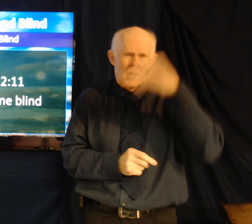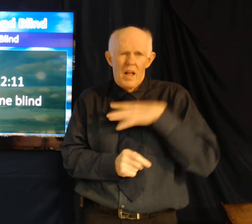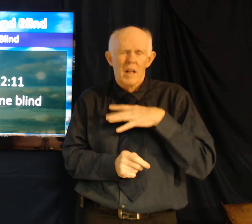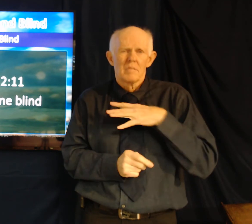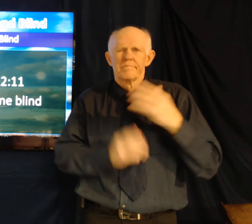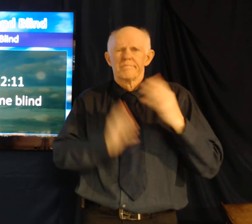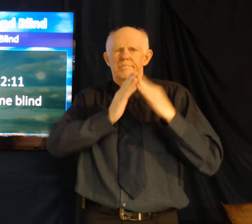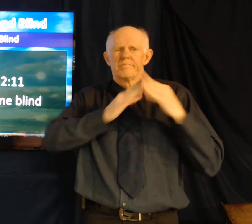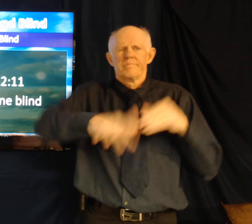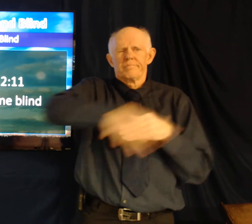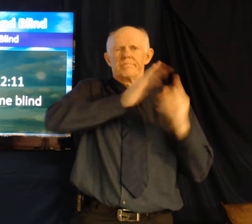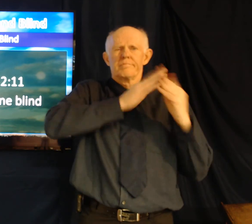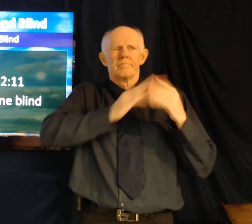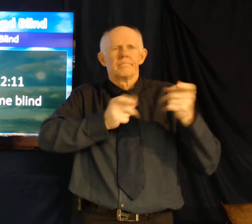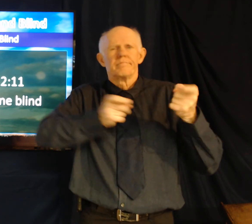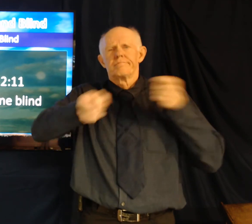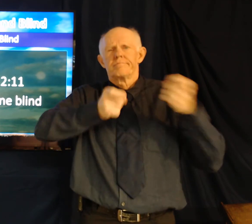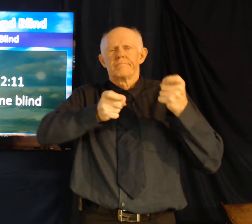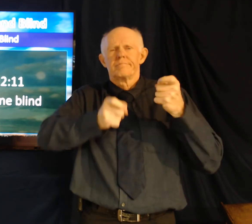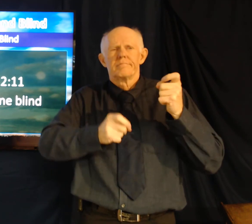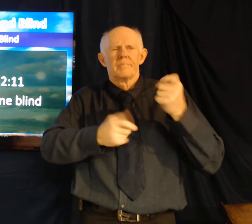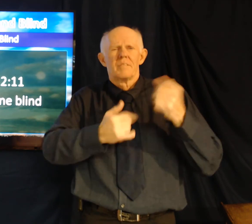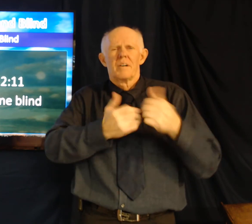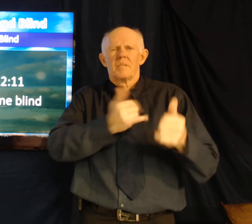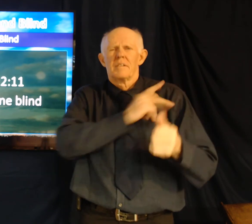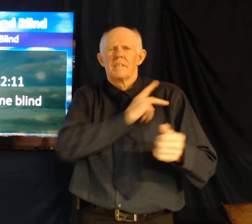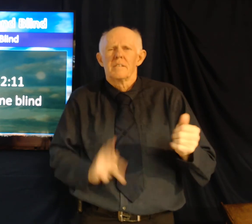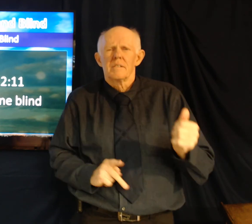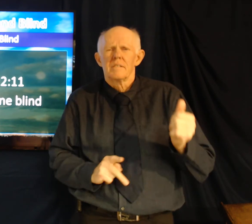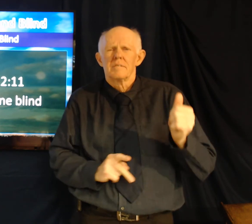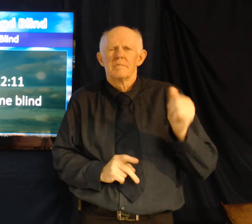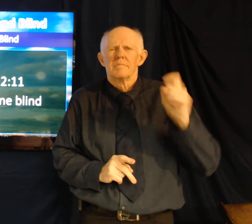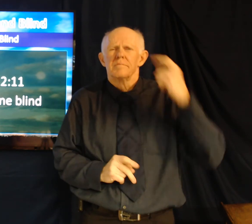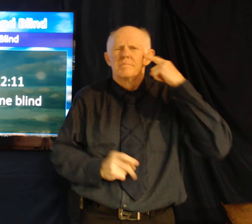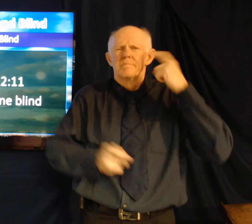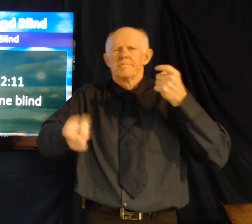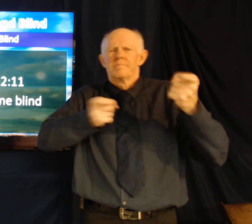And he met another man in the town that was a ruler who was a king.